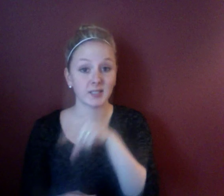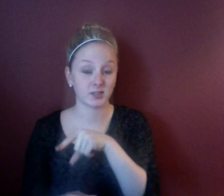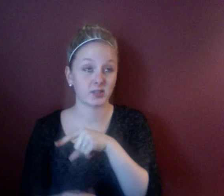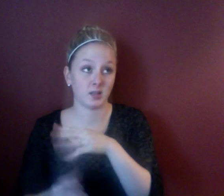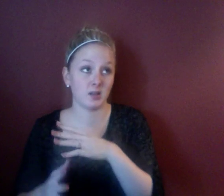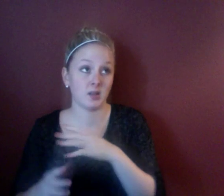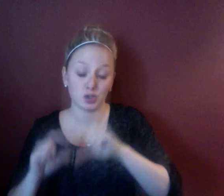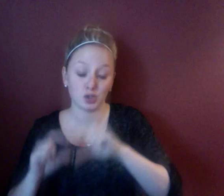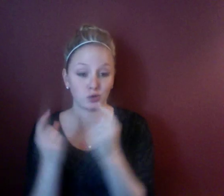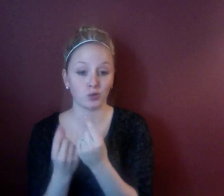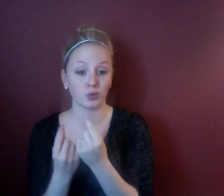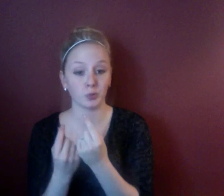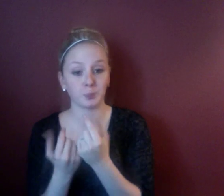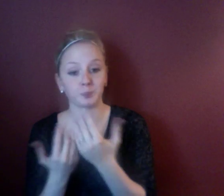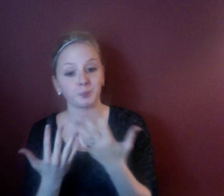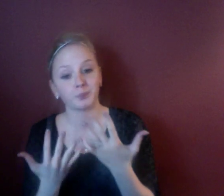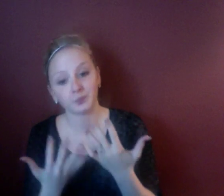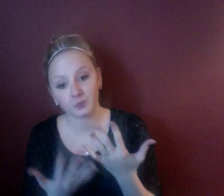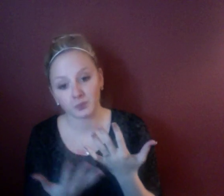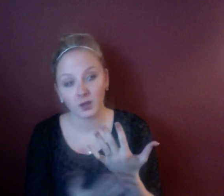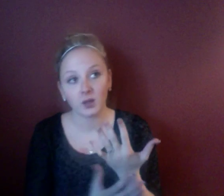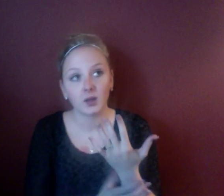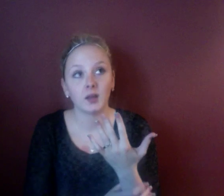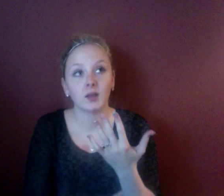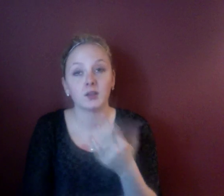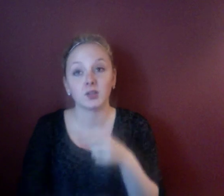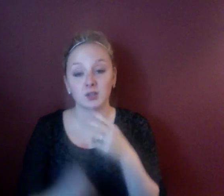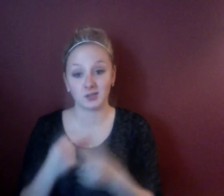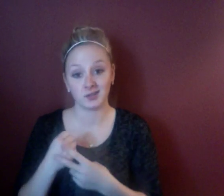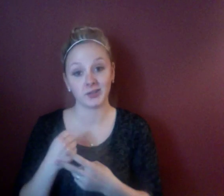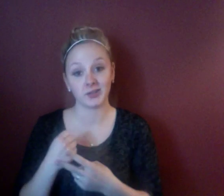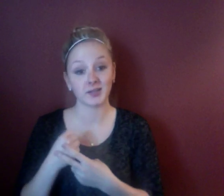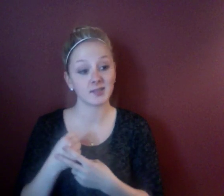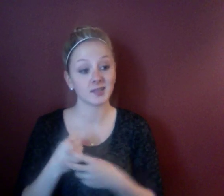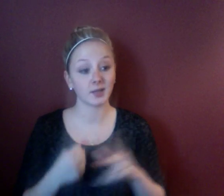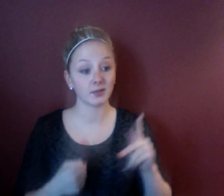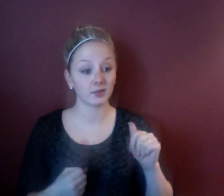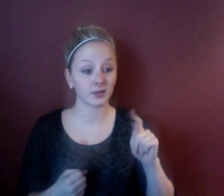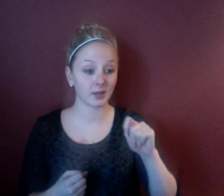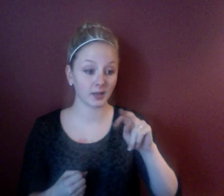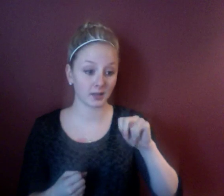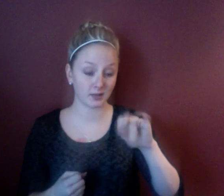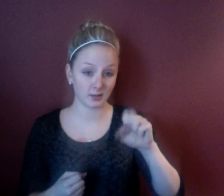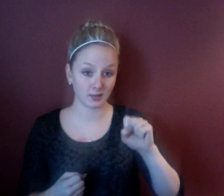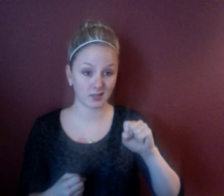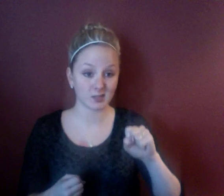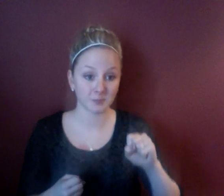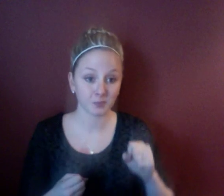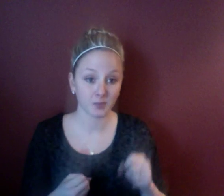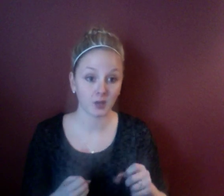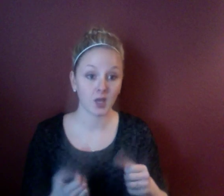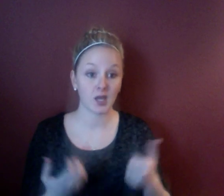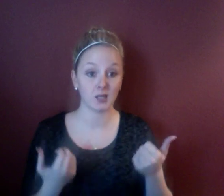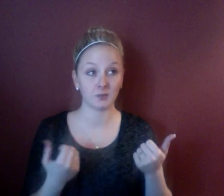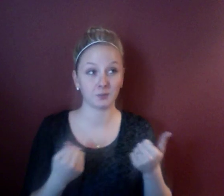What do you think? Your top, your jacket, And my necklace. and your necklace. I love that. So we did better on this one? Yeah. We've done a